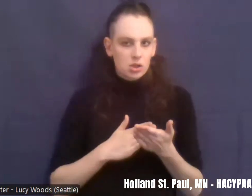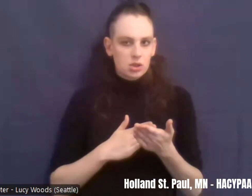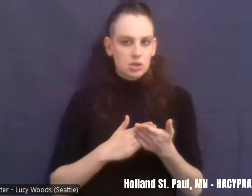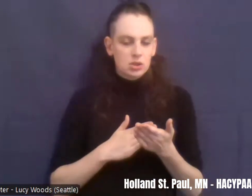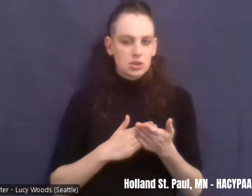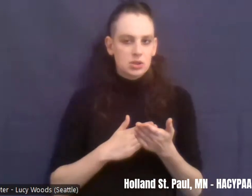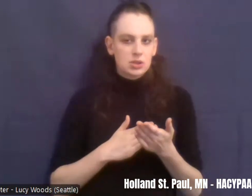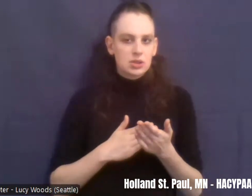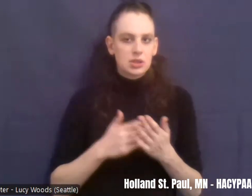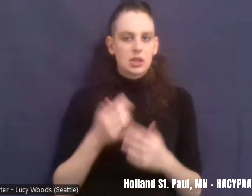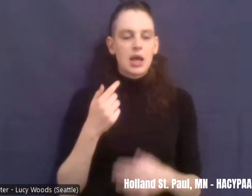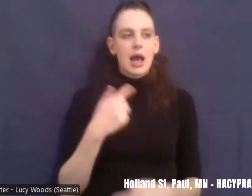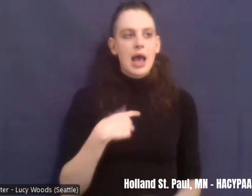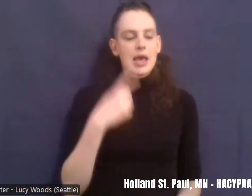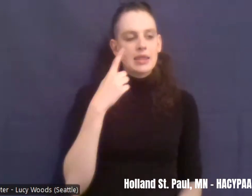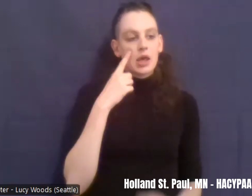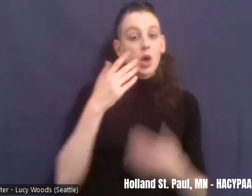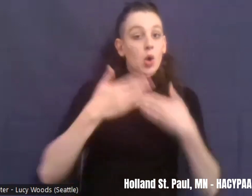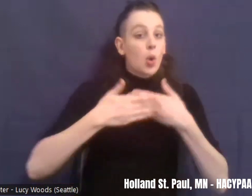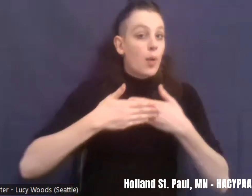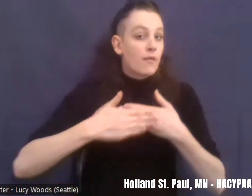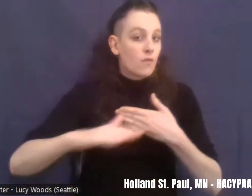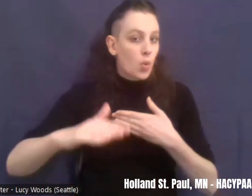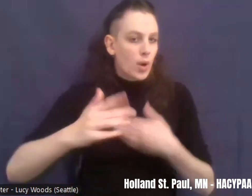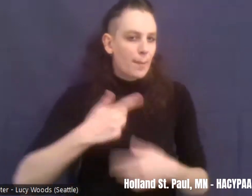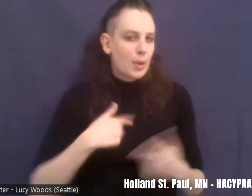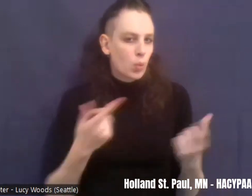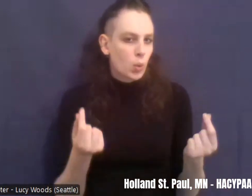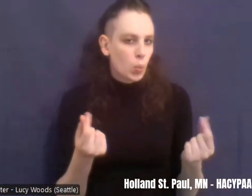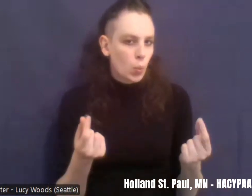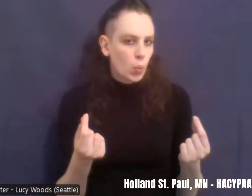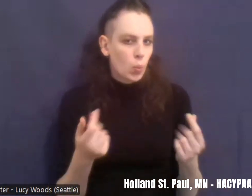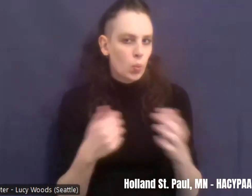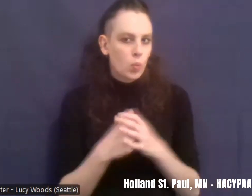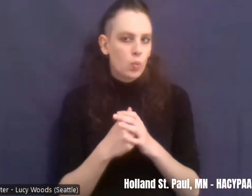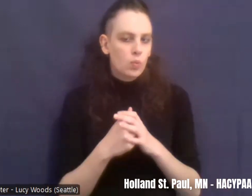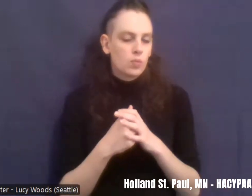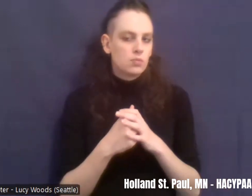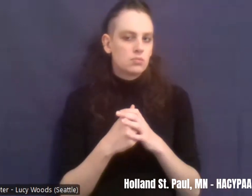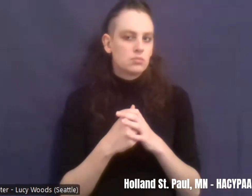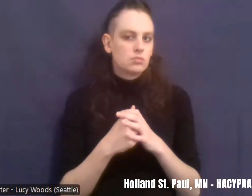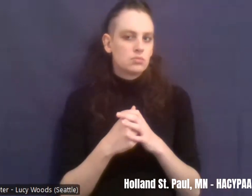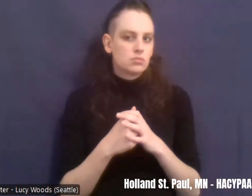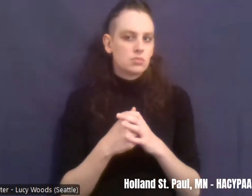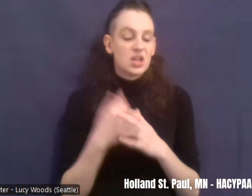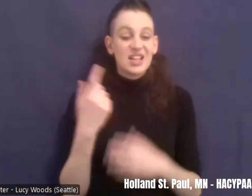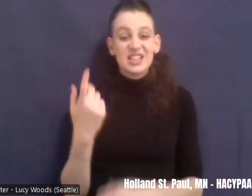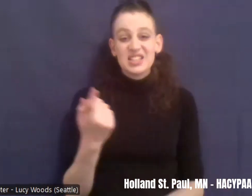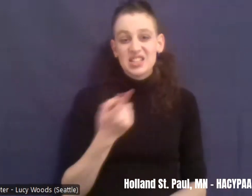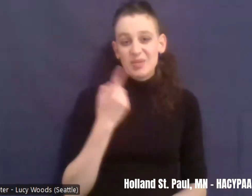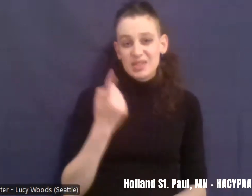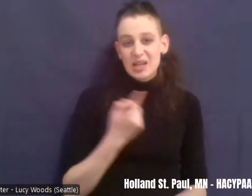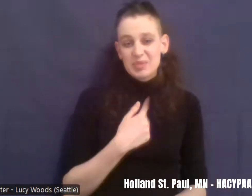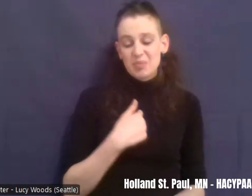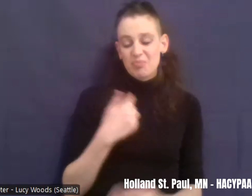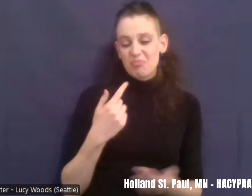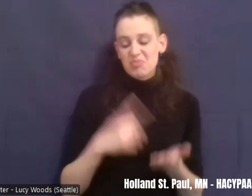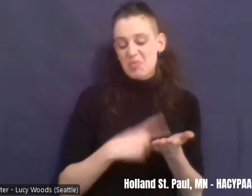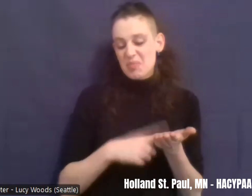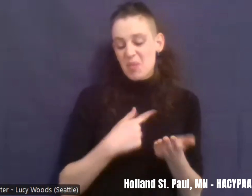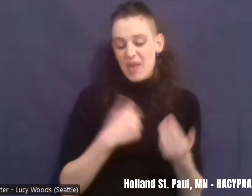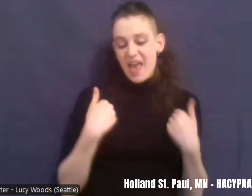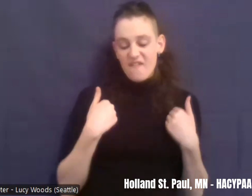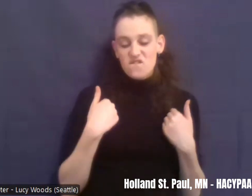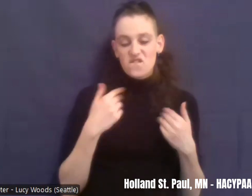have this? So like if I have a resentment, how do I move because I have this resentment? Because like sometimes I have a resentment that like my boss being an asshole,